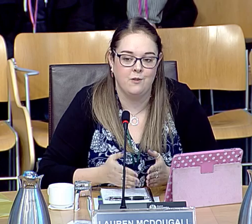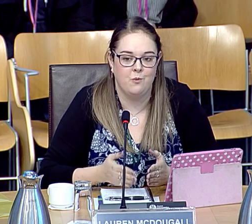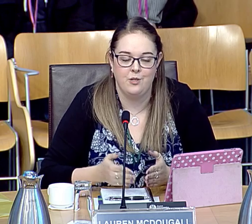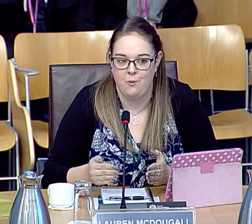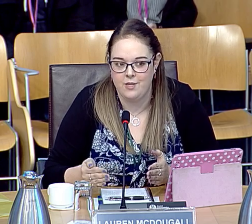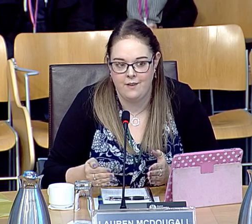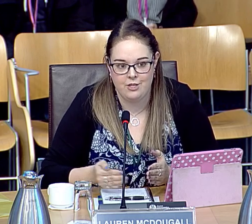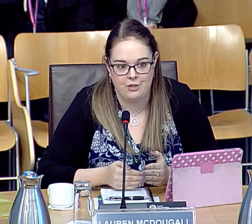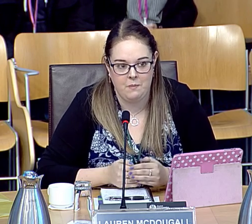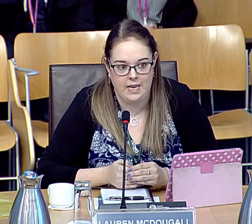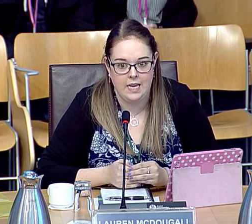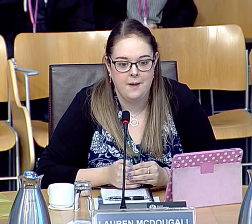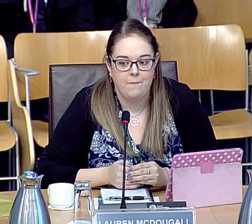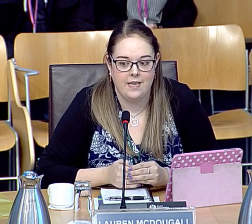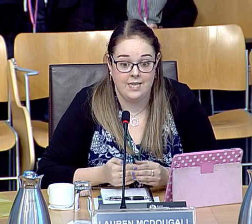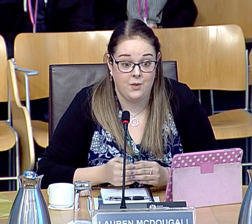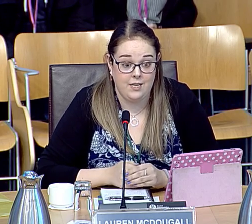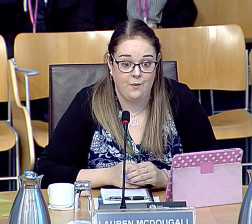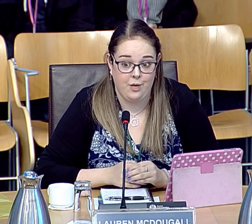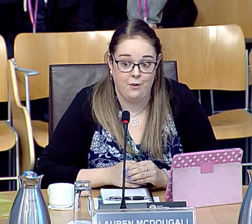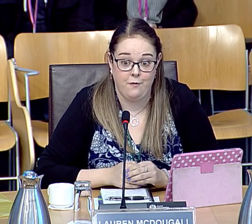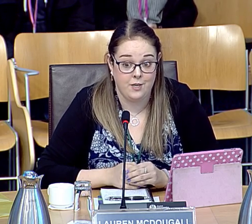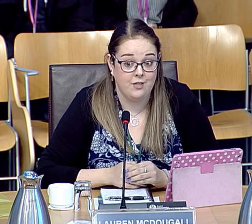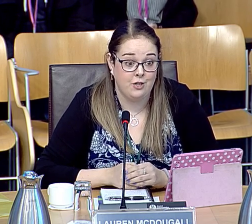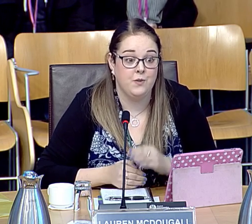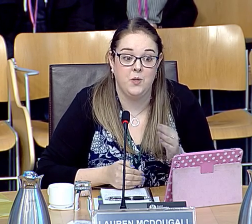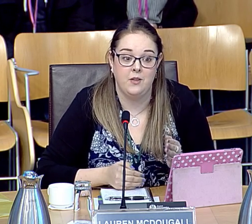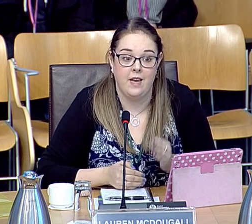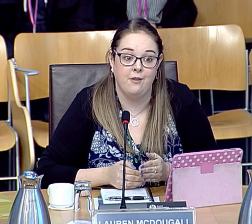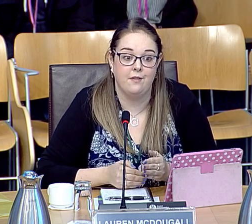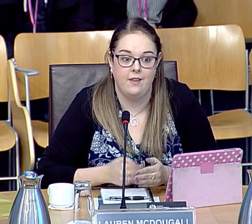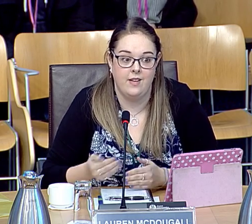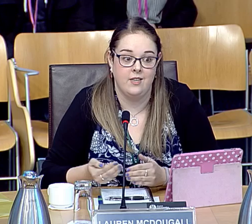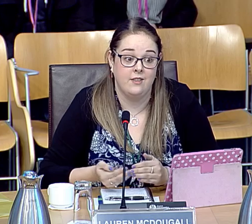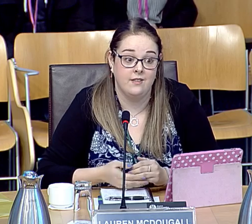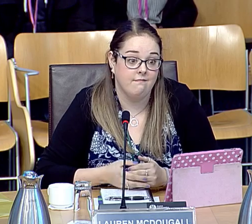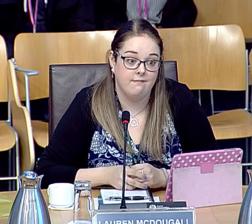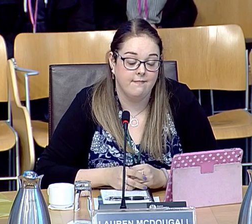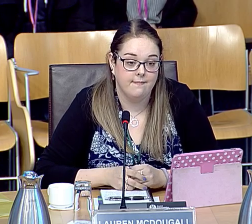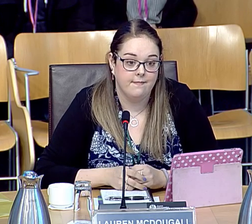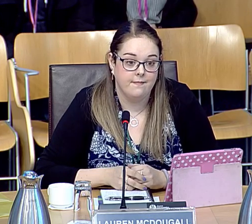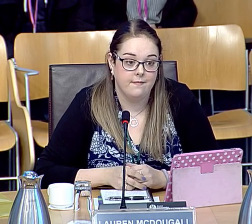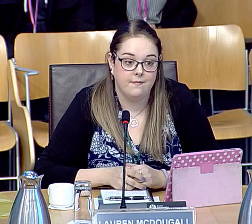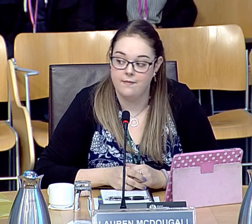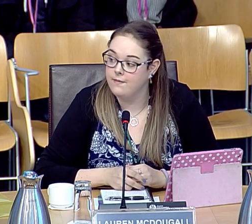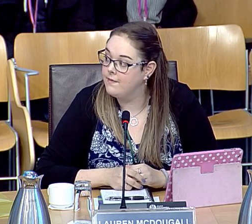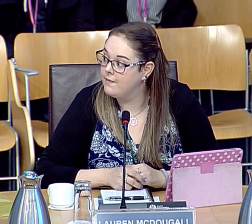more supportive. It shouldn't be a situation where you're forced to choose between your health and your education. That's a key example of